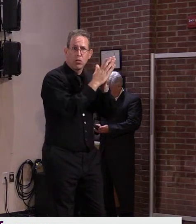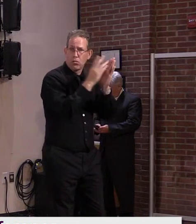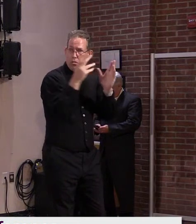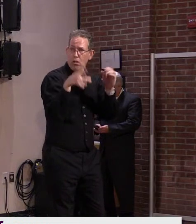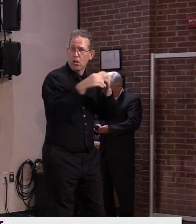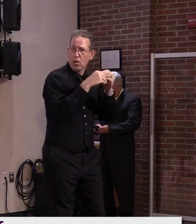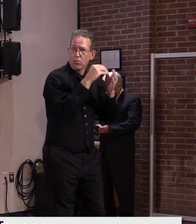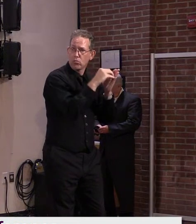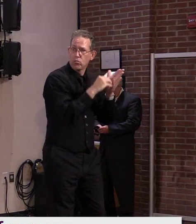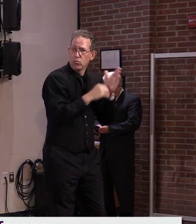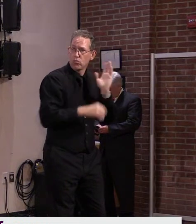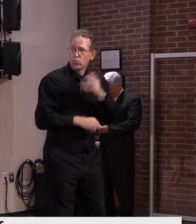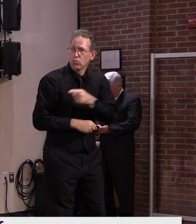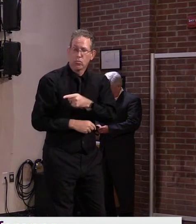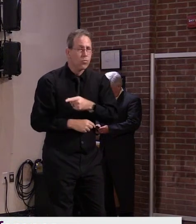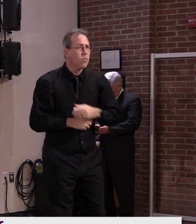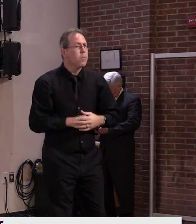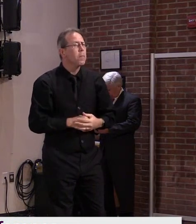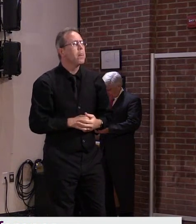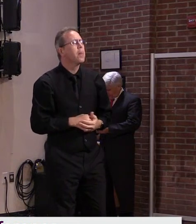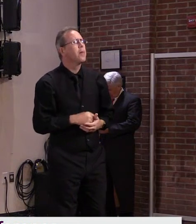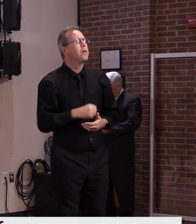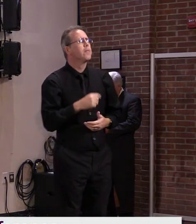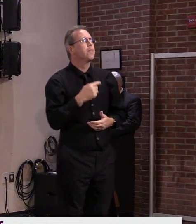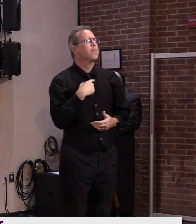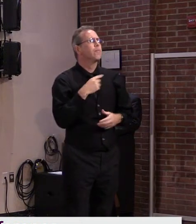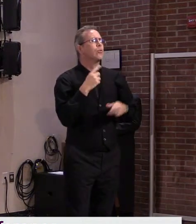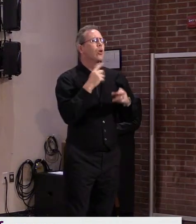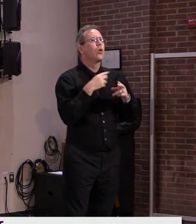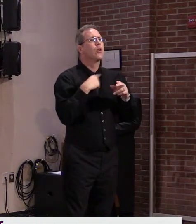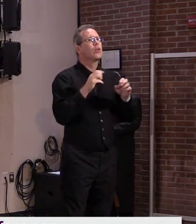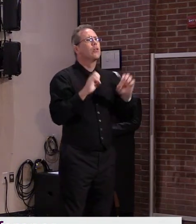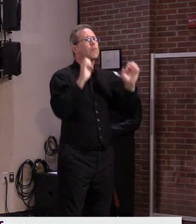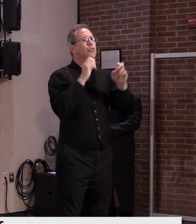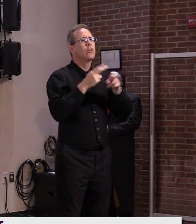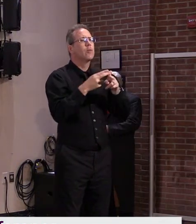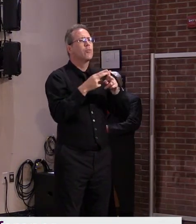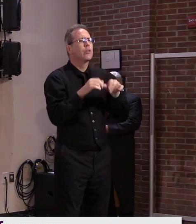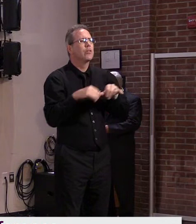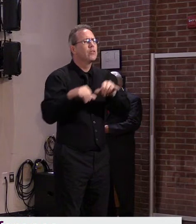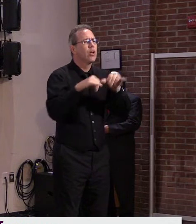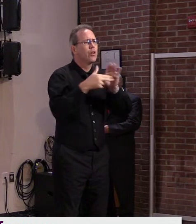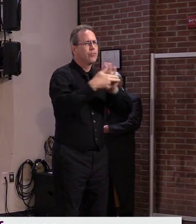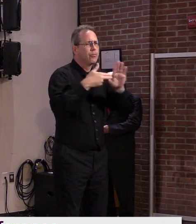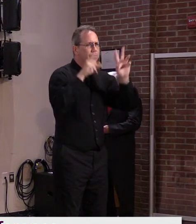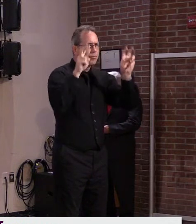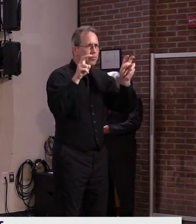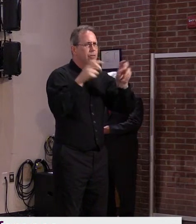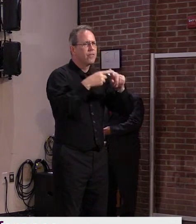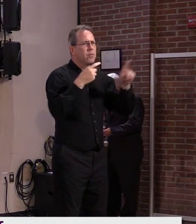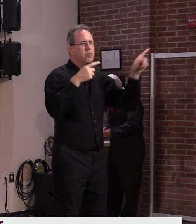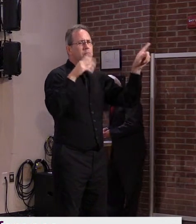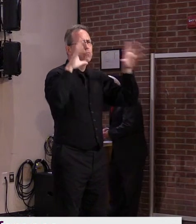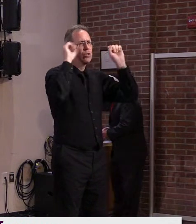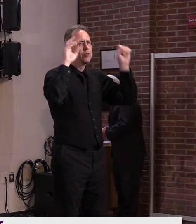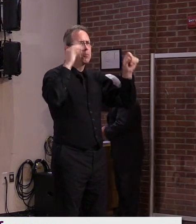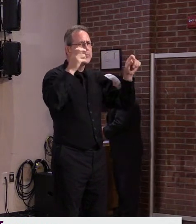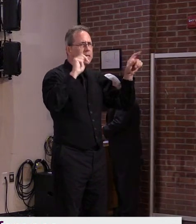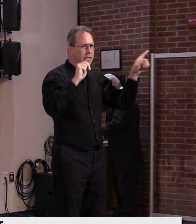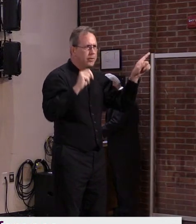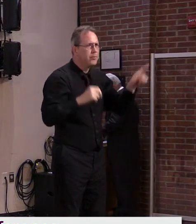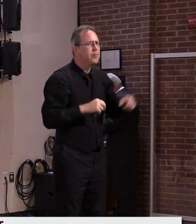temporary standard that the president announced he was going to try to address through OSHA regulation. We're still waiting to hear more